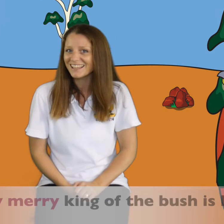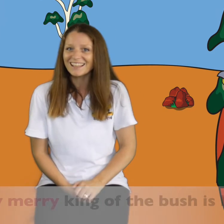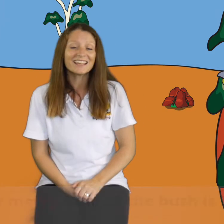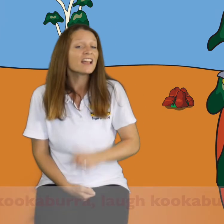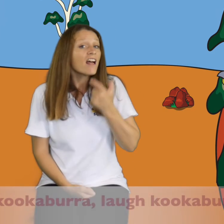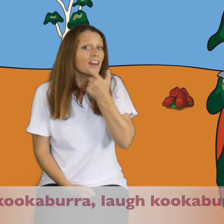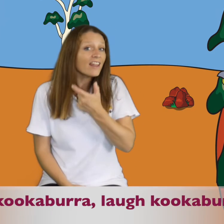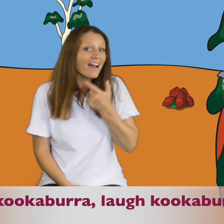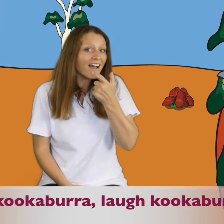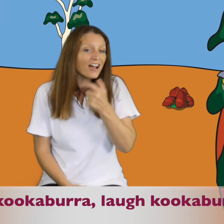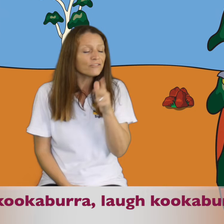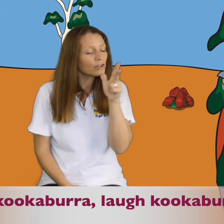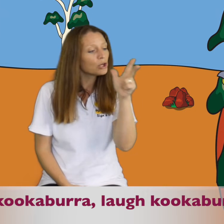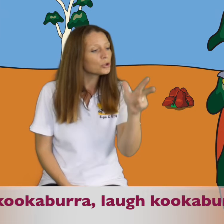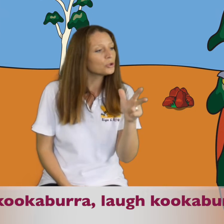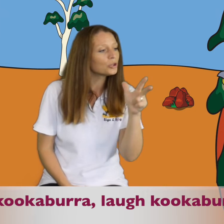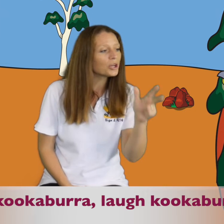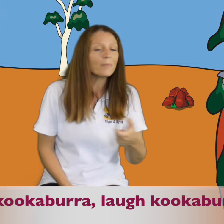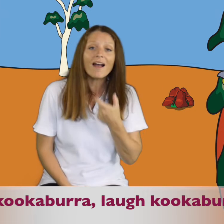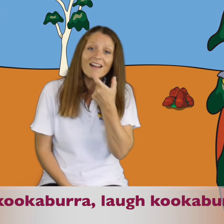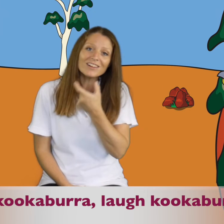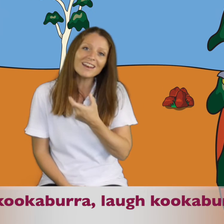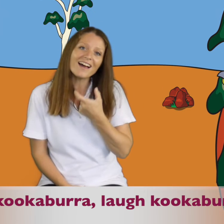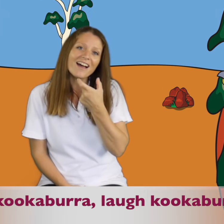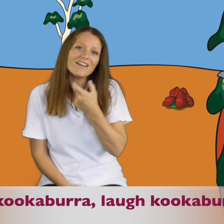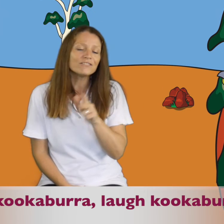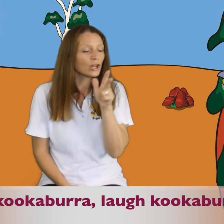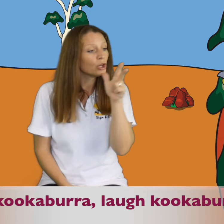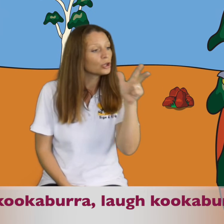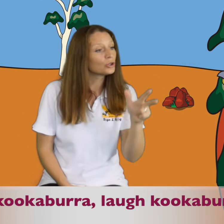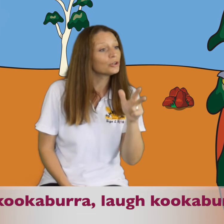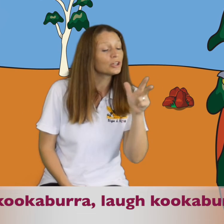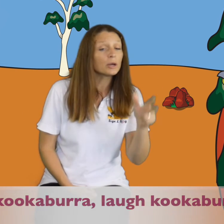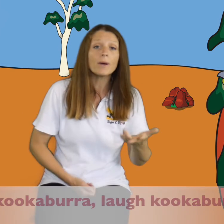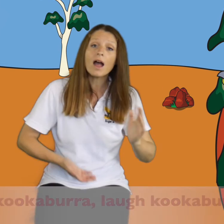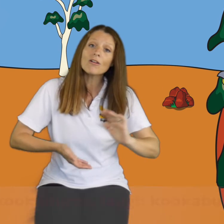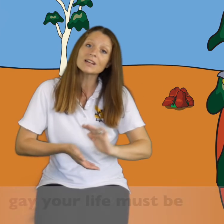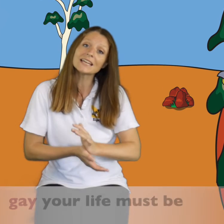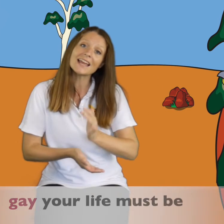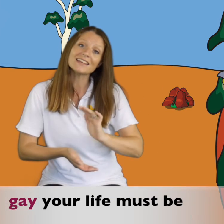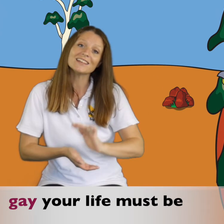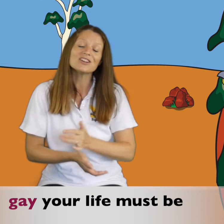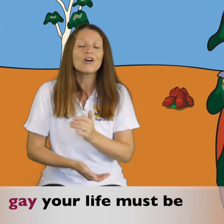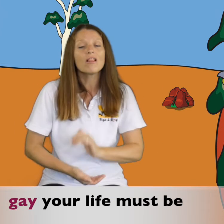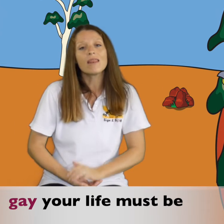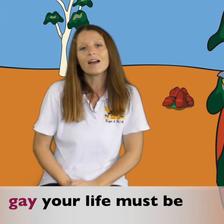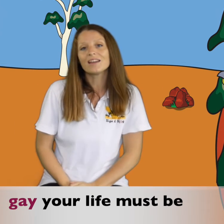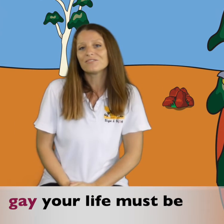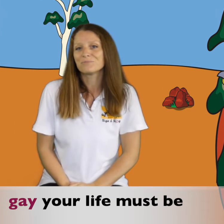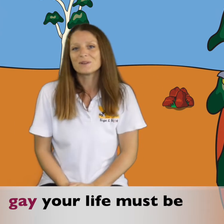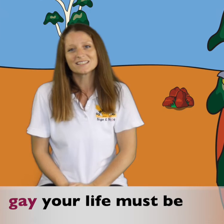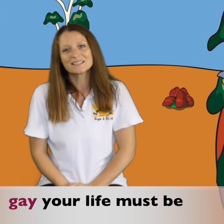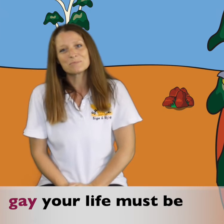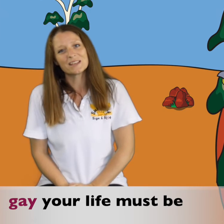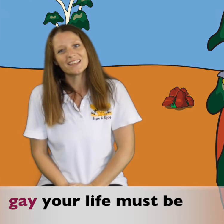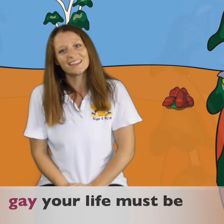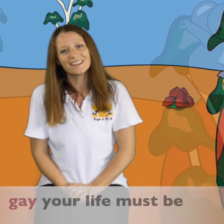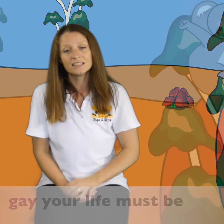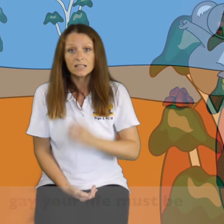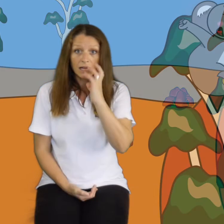he. Laugh, Kookaburra, laugh. Kookaburra gay your life must be. Now we